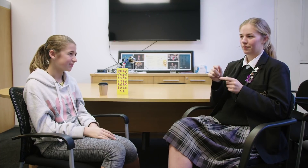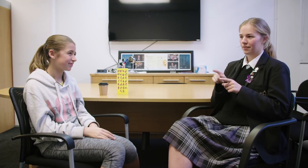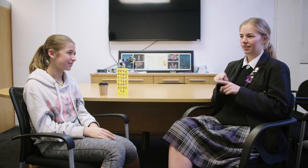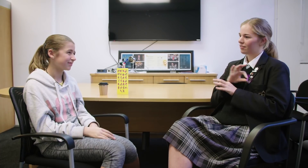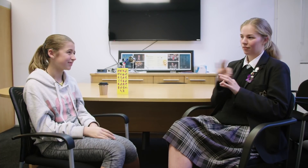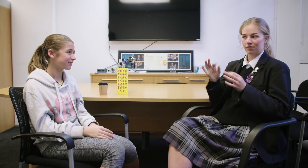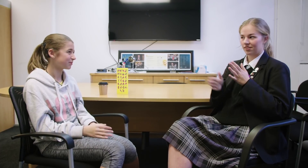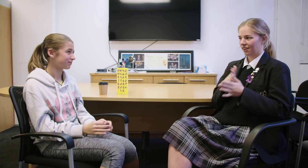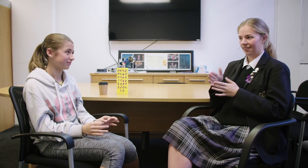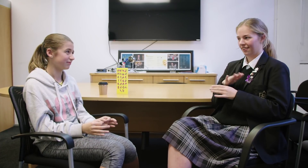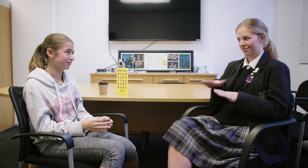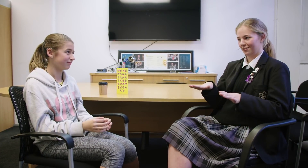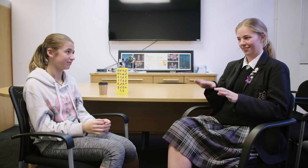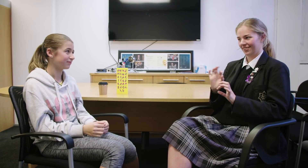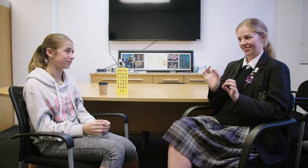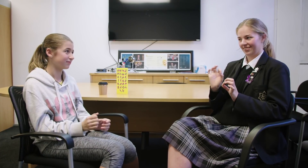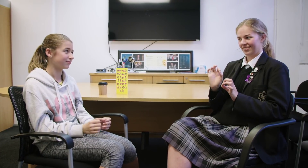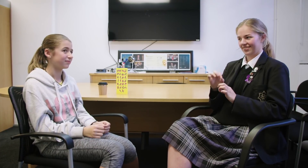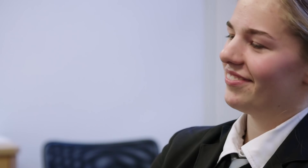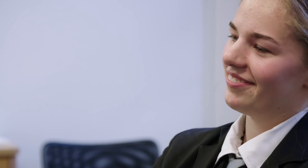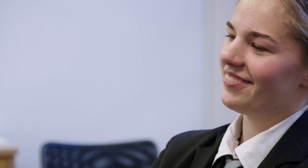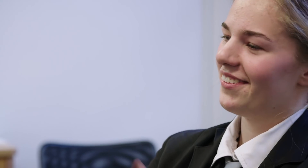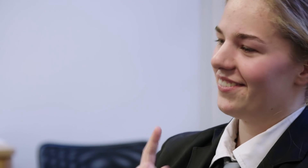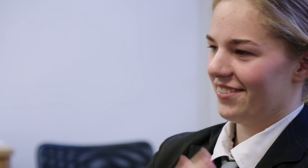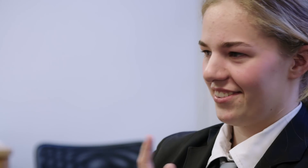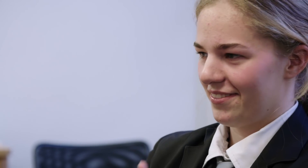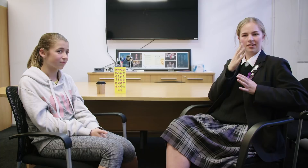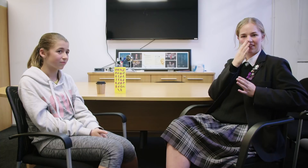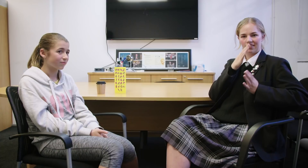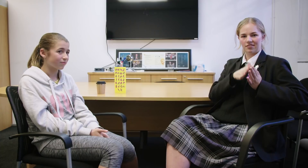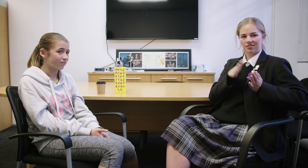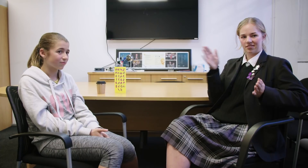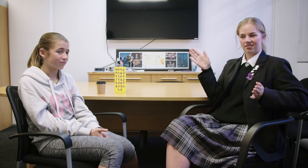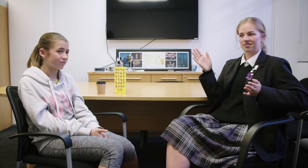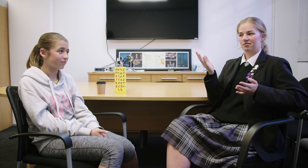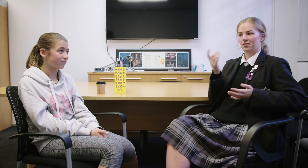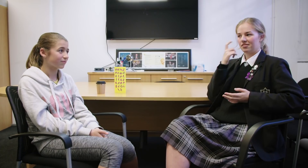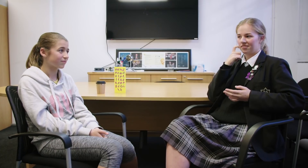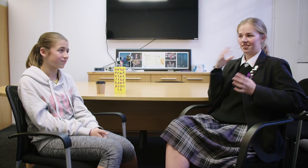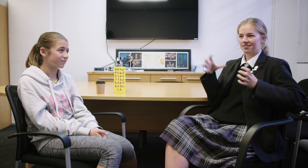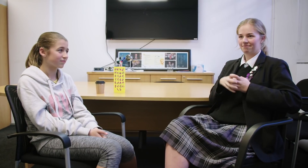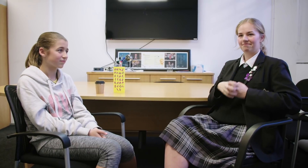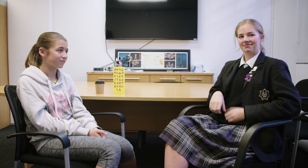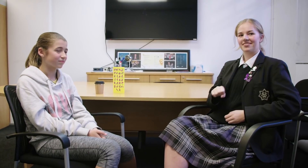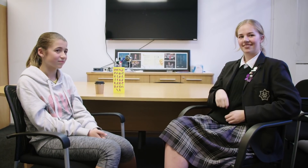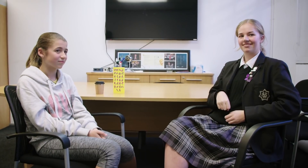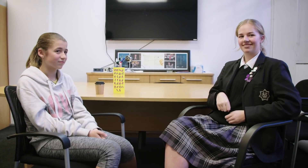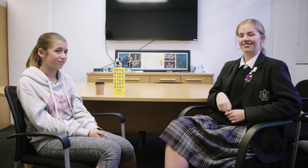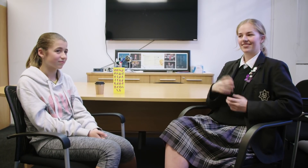Island, and some don't sign at all. At the moment, I think that many deaf youth are really kind of